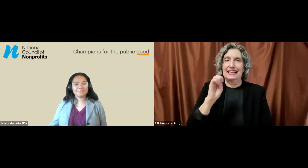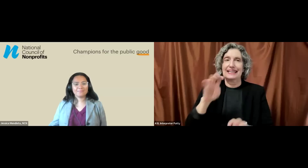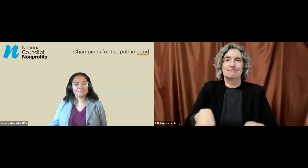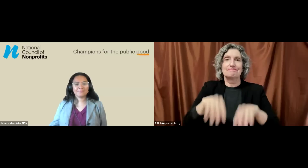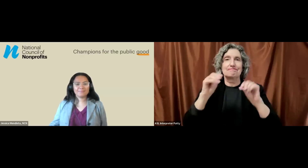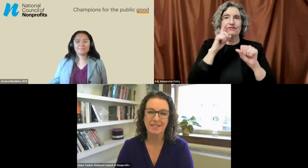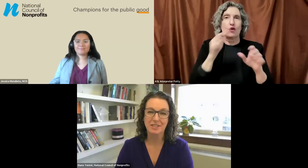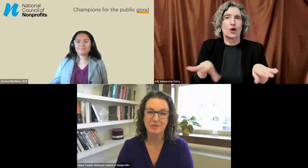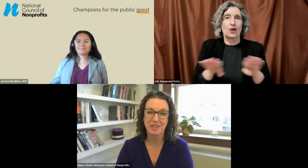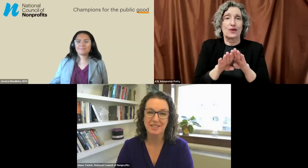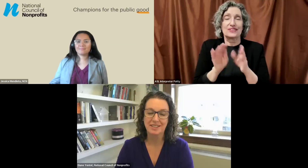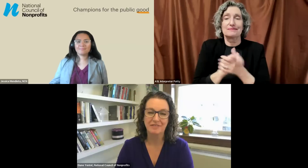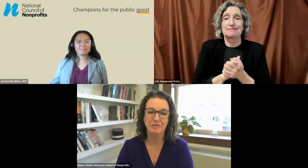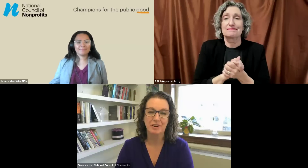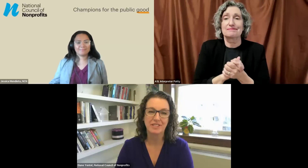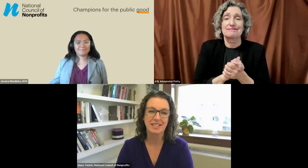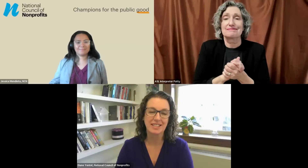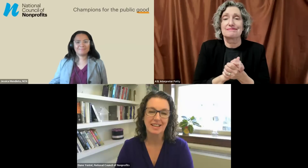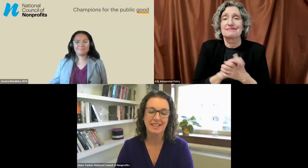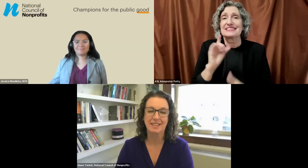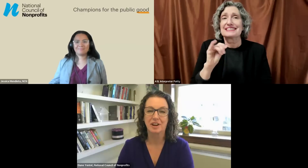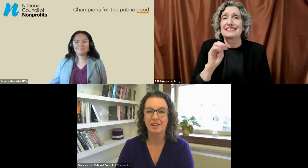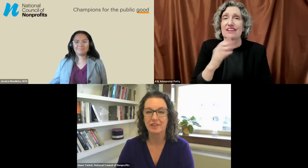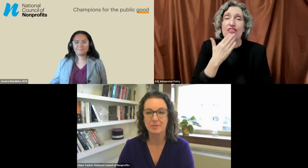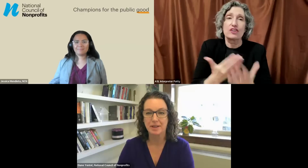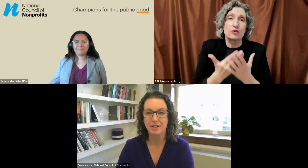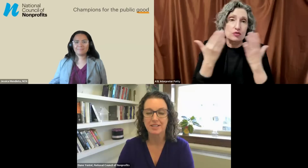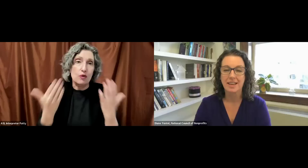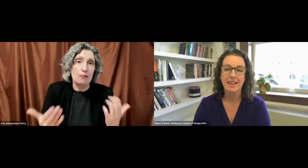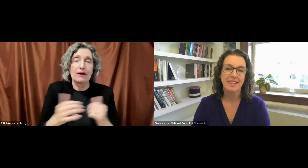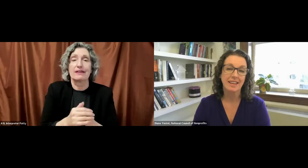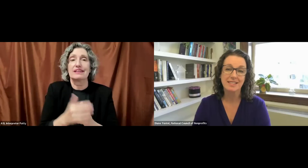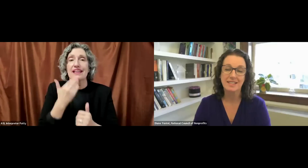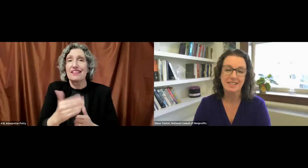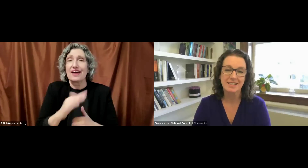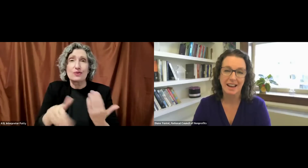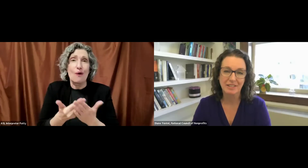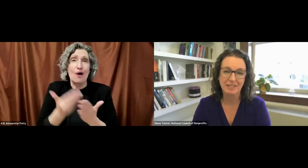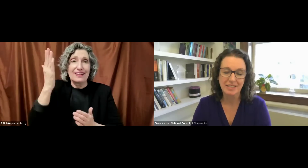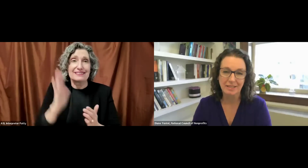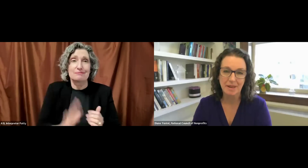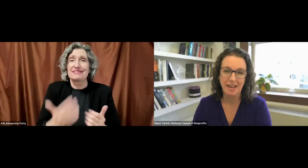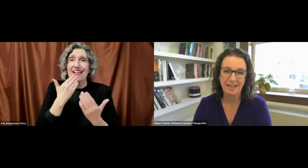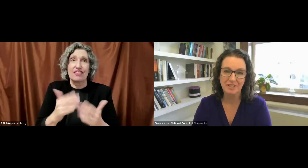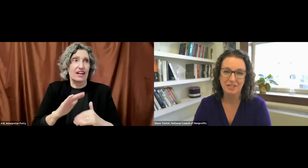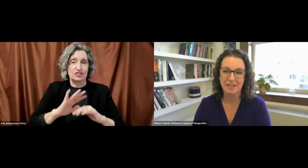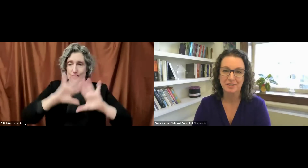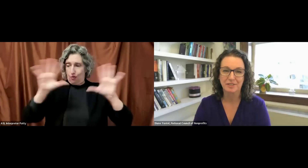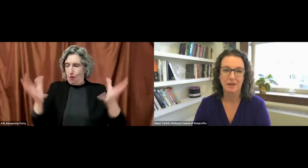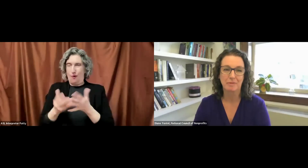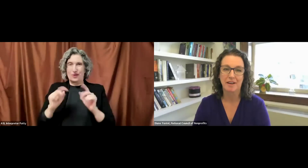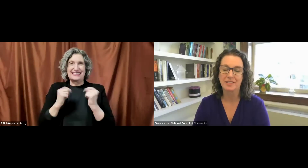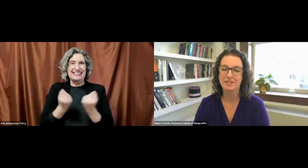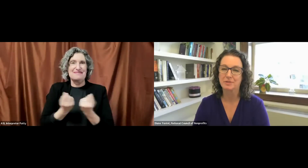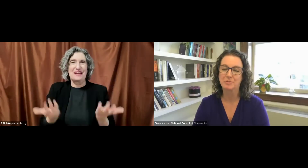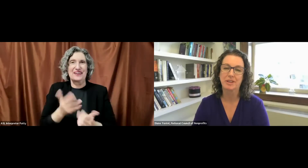thank you so much. And thanks to you, Jessica, for facilitating. Thanks to all of our speakers. And thanks to the entire team at National